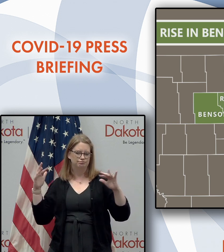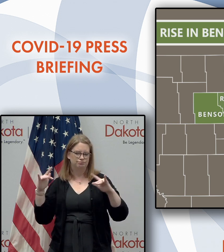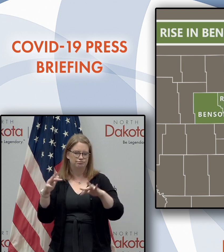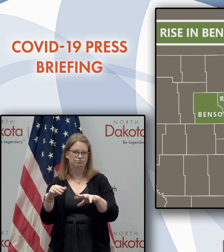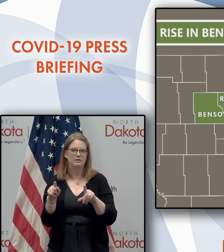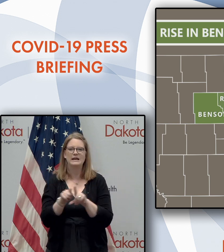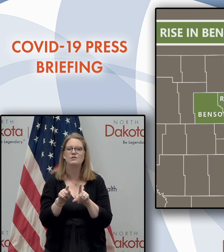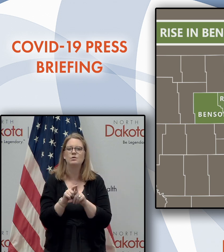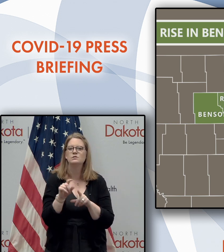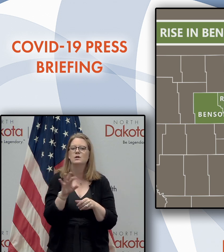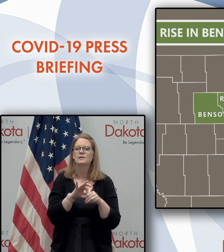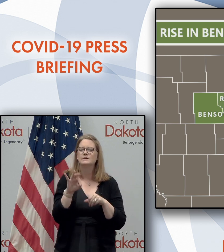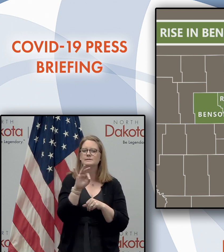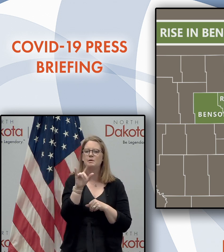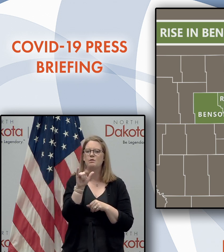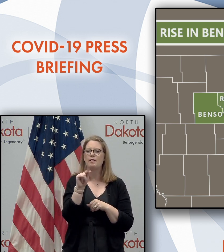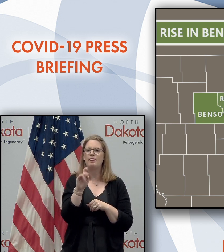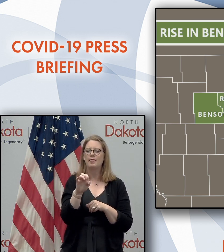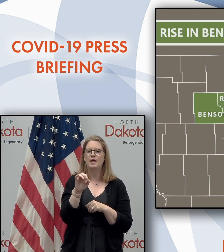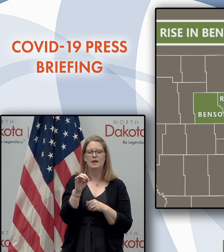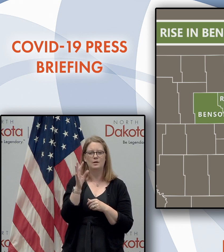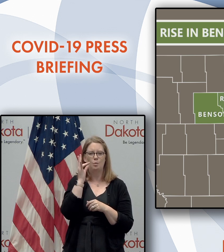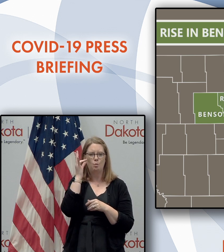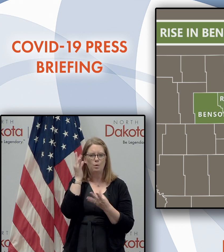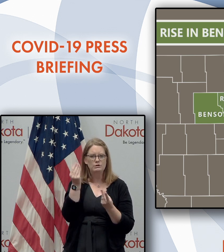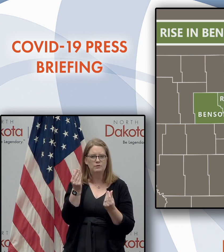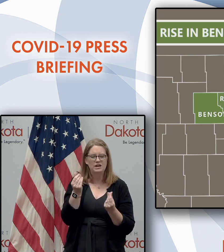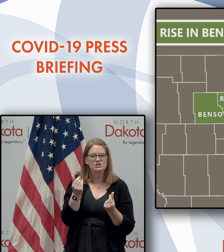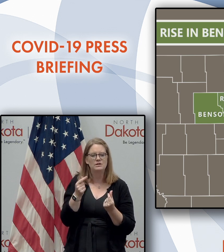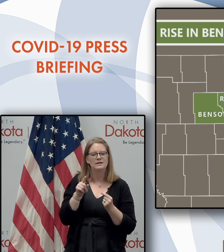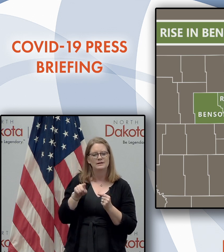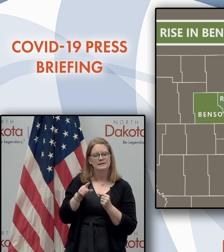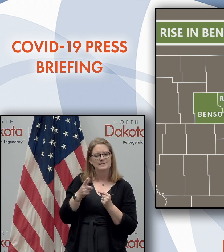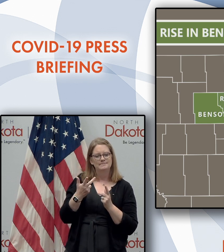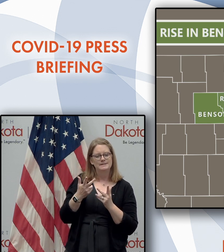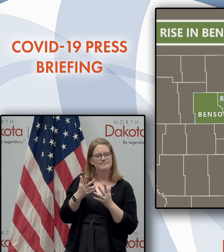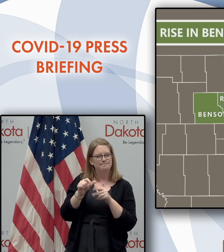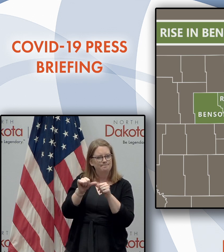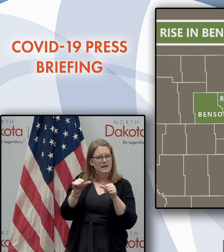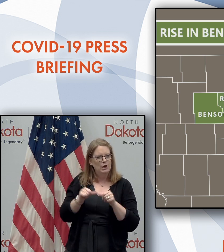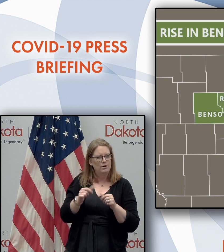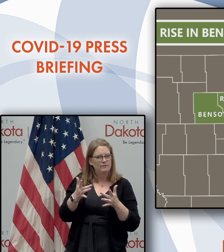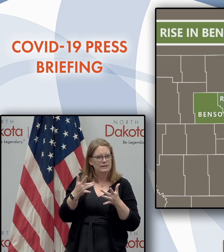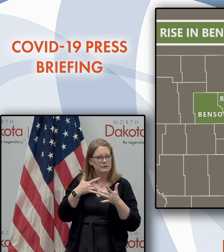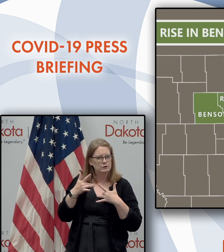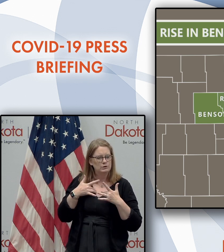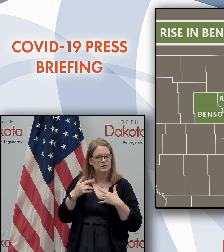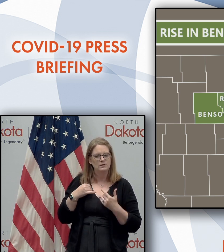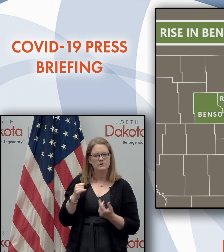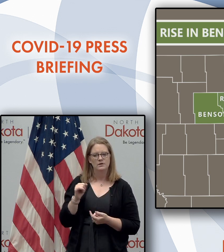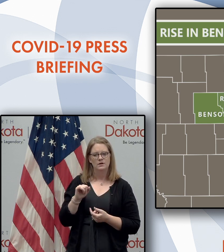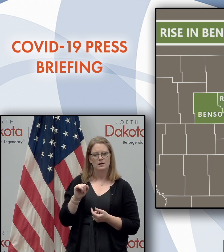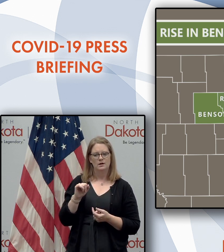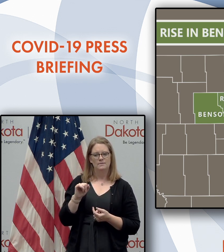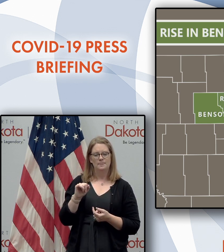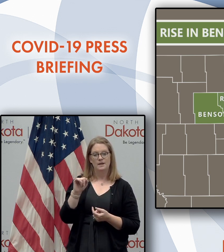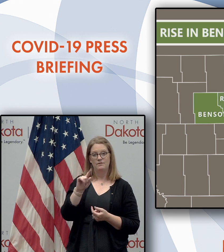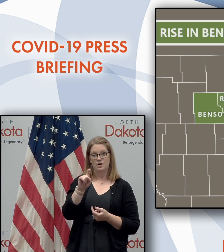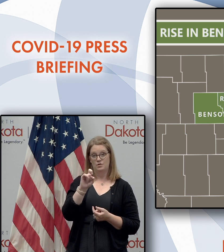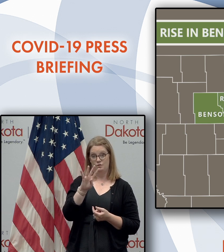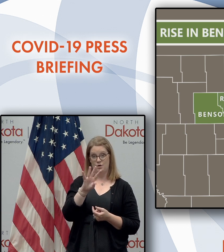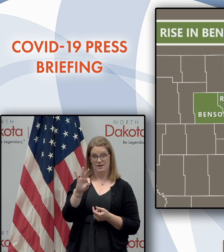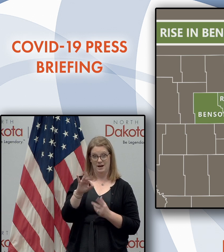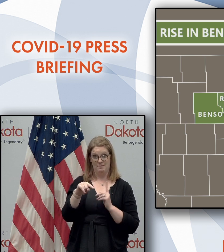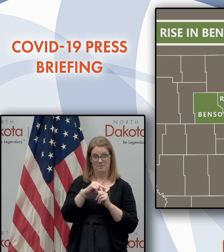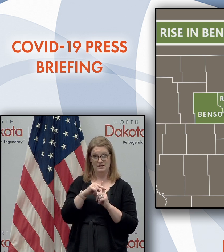Lake Reservation, and it's emerging as another area of concern. And today, of our 149 positives that we